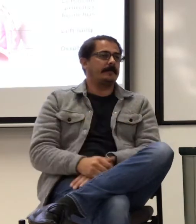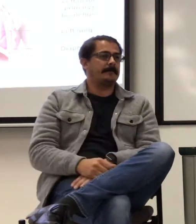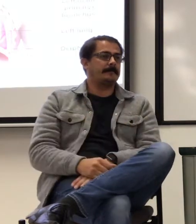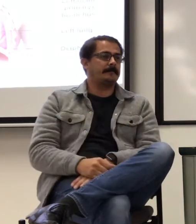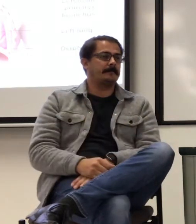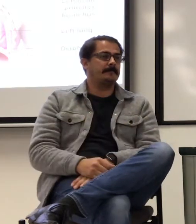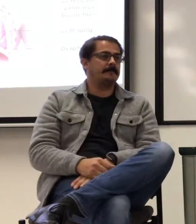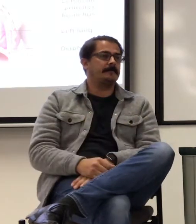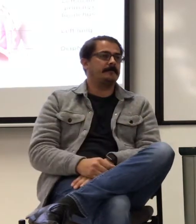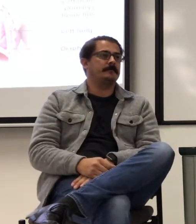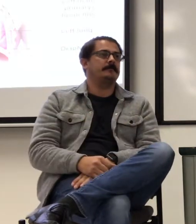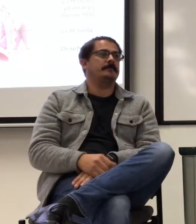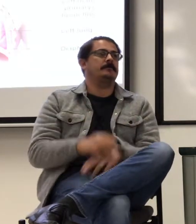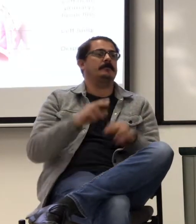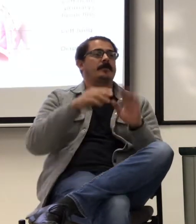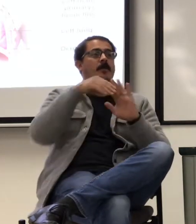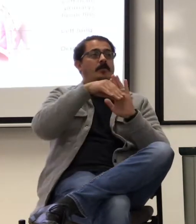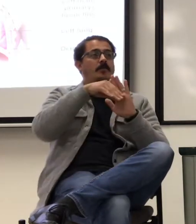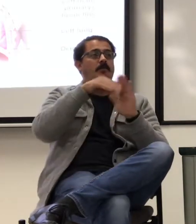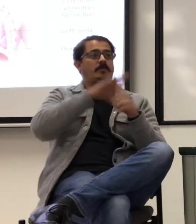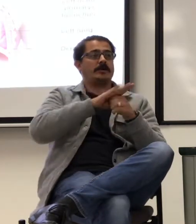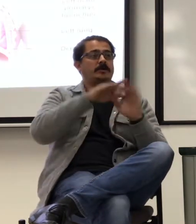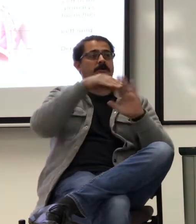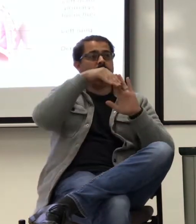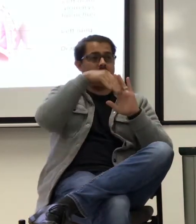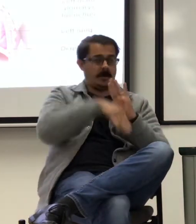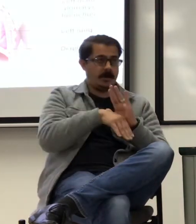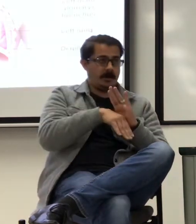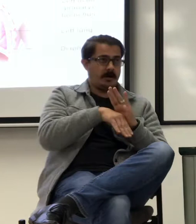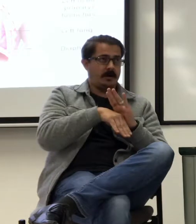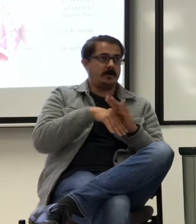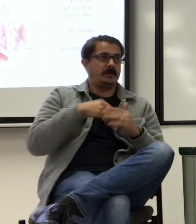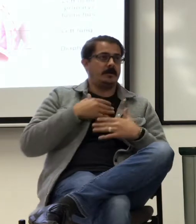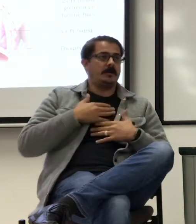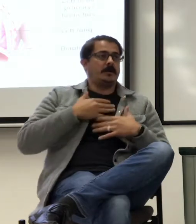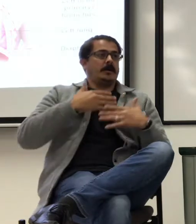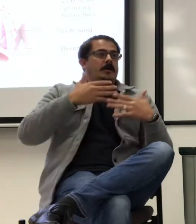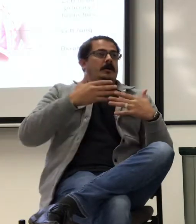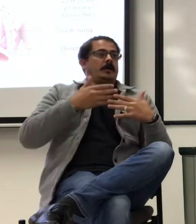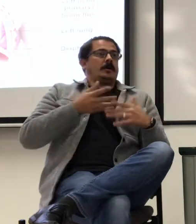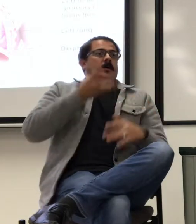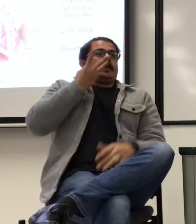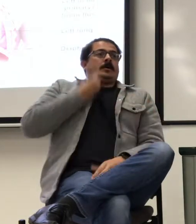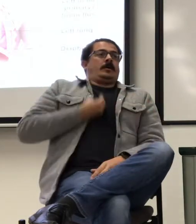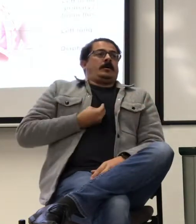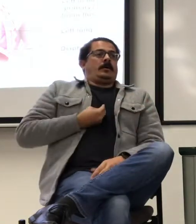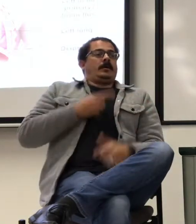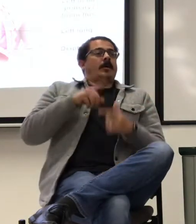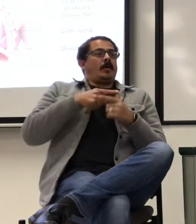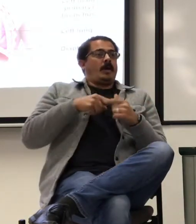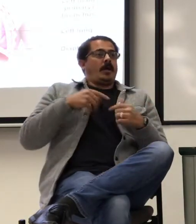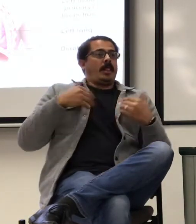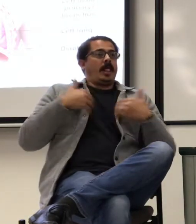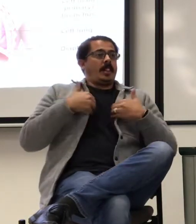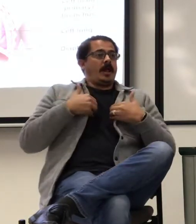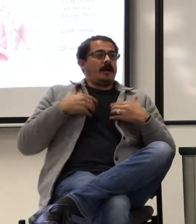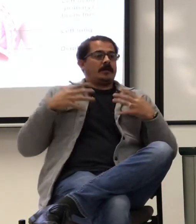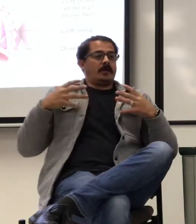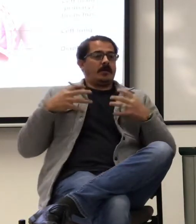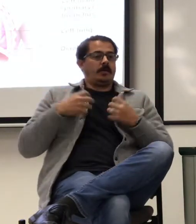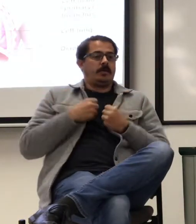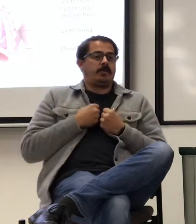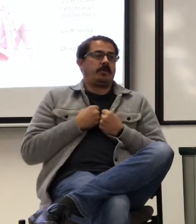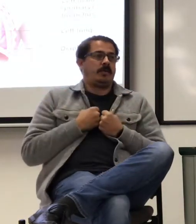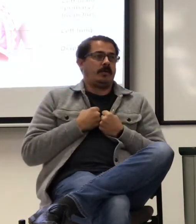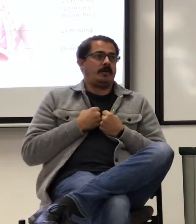flows in. For air to flow out, you simply reverse it. When the lungs collapse, when the chest